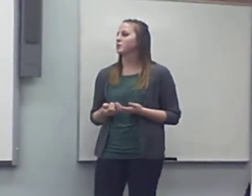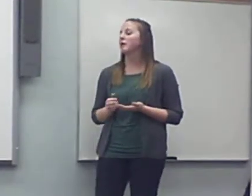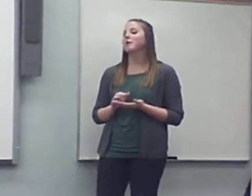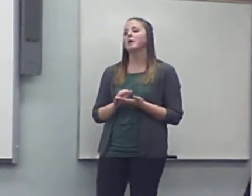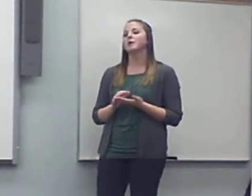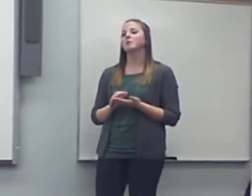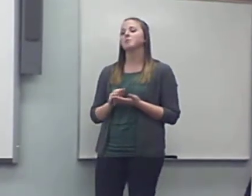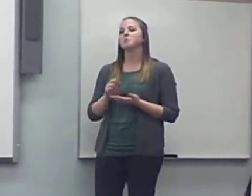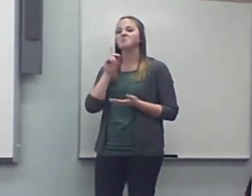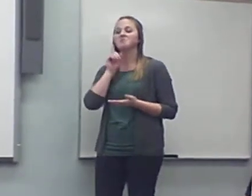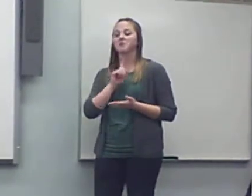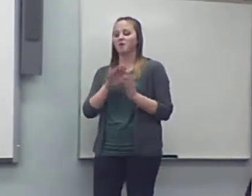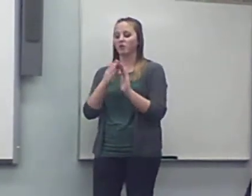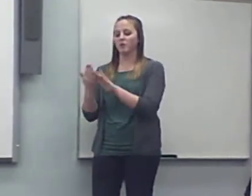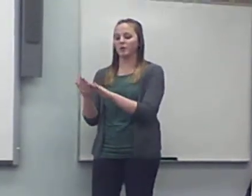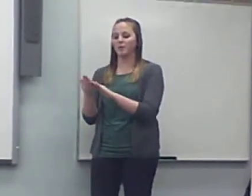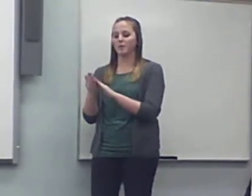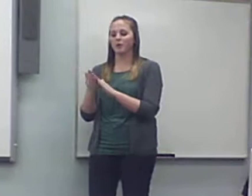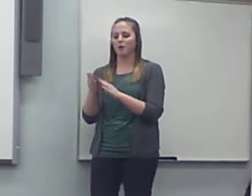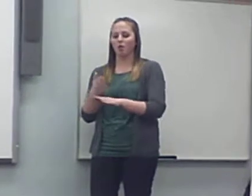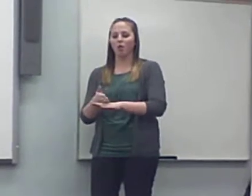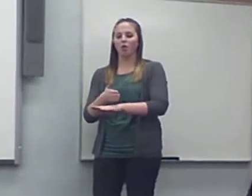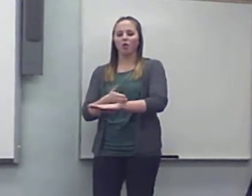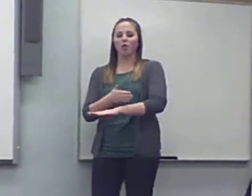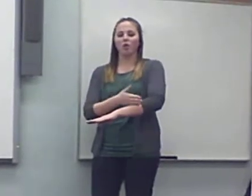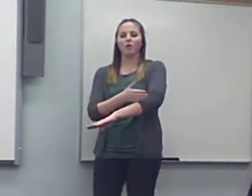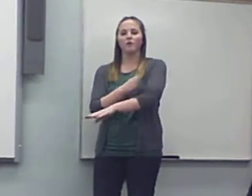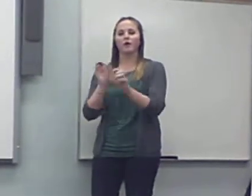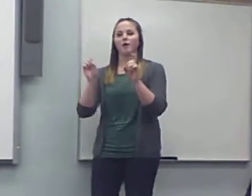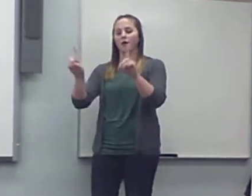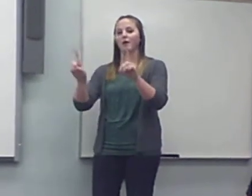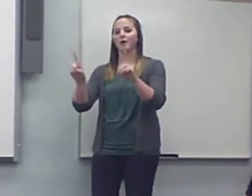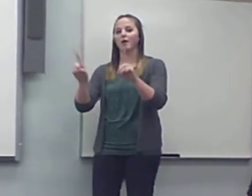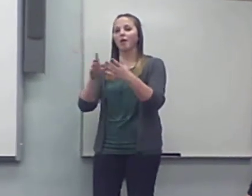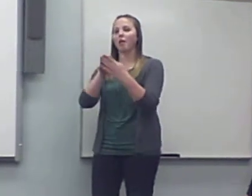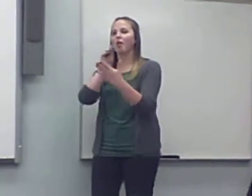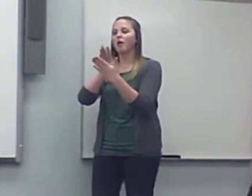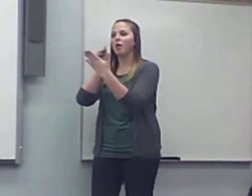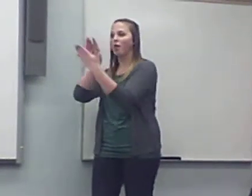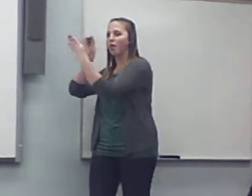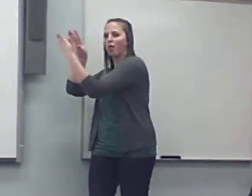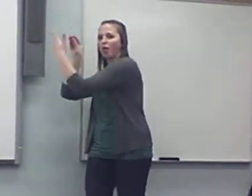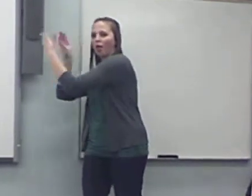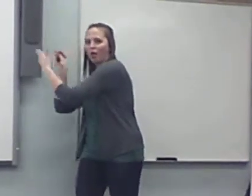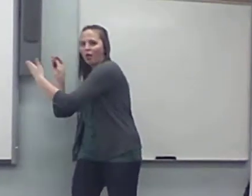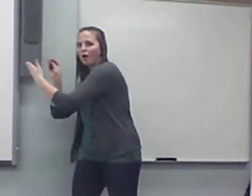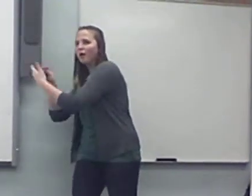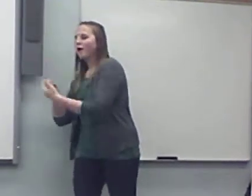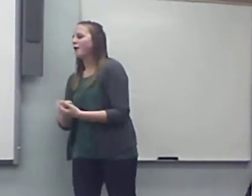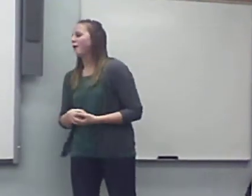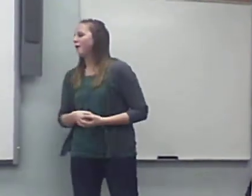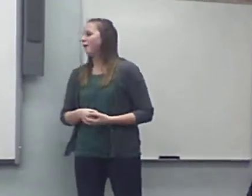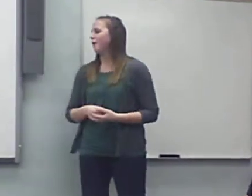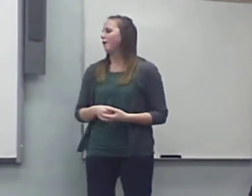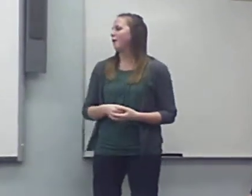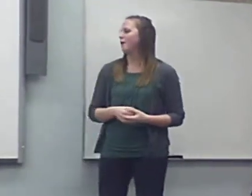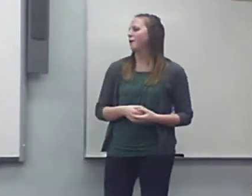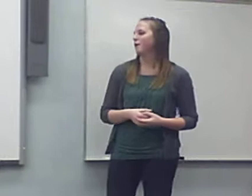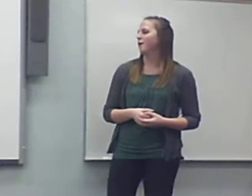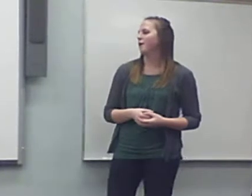and now all of a sudden we have deaf people who are really interested in becoming leaders within their own church. And that's when you start seeing churches making